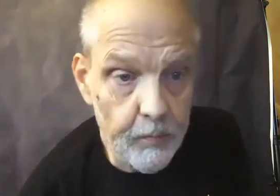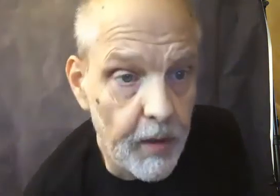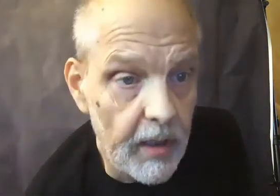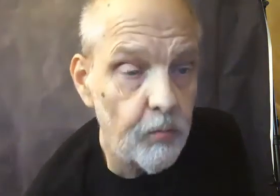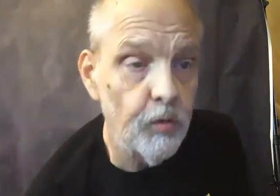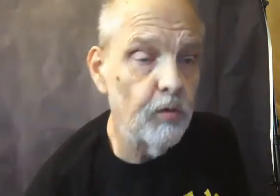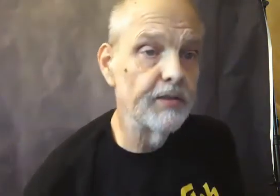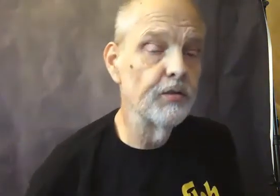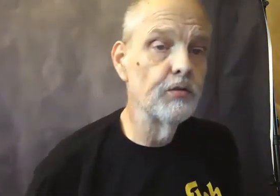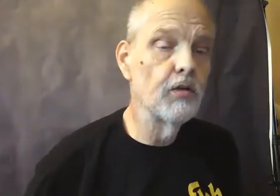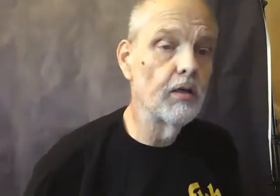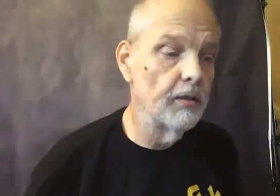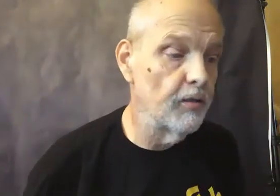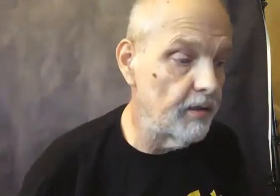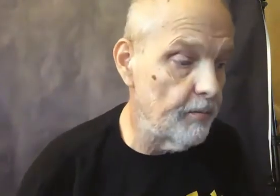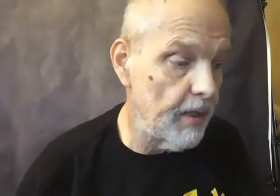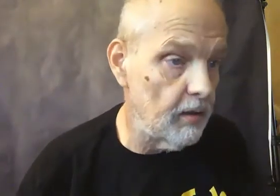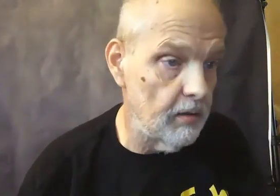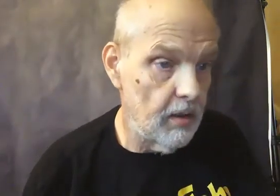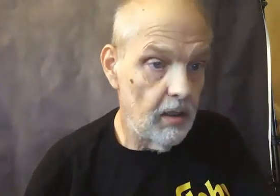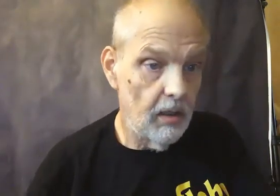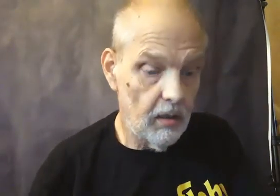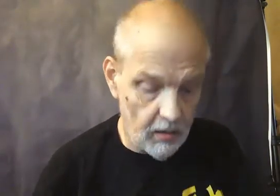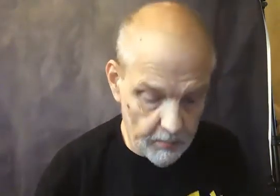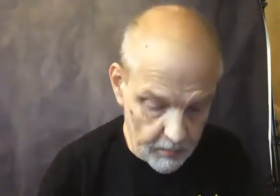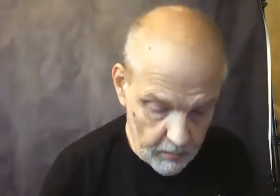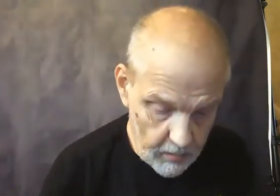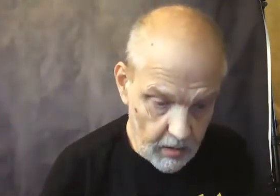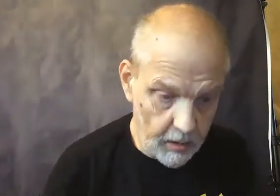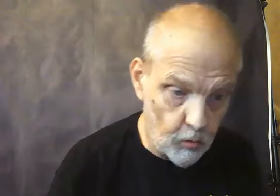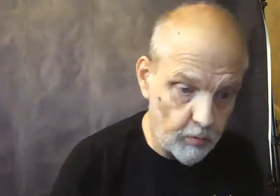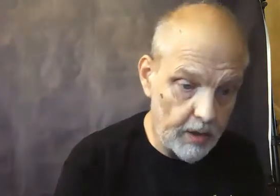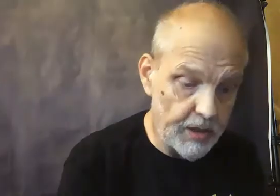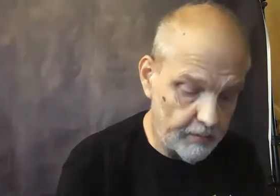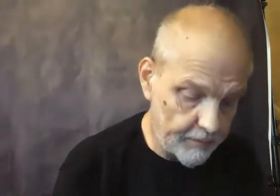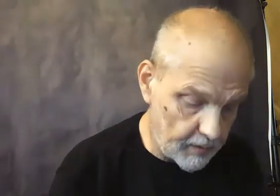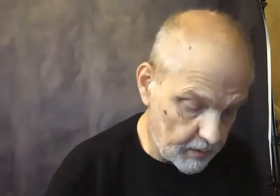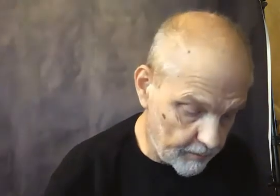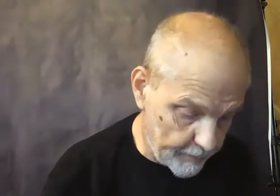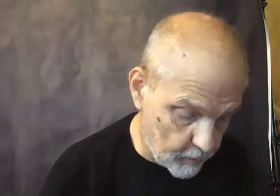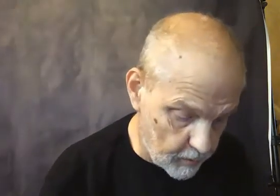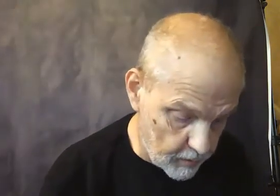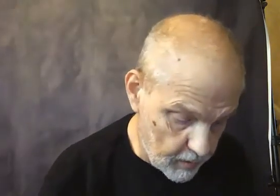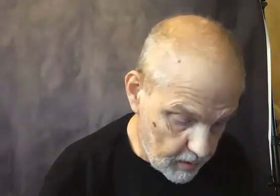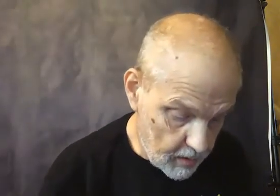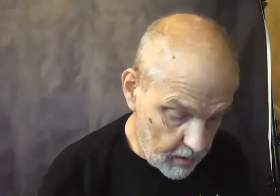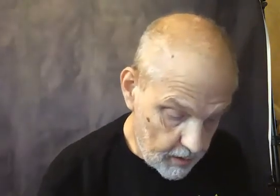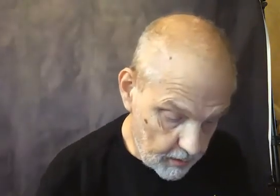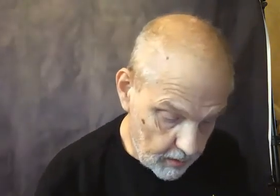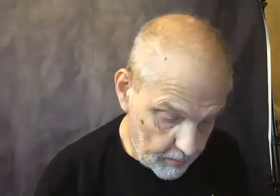But I would like to talk a little bit about an oral project for